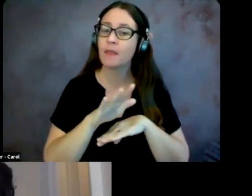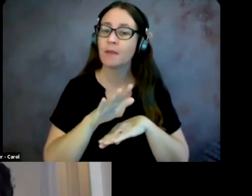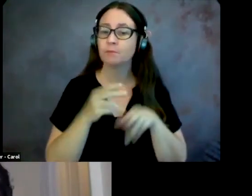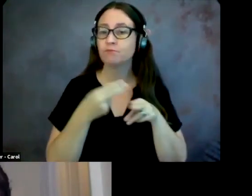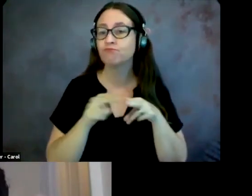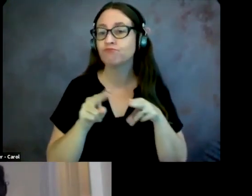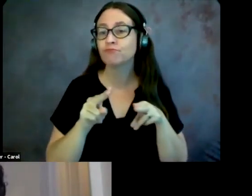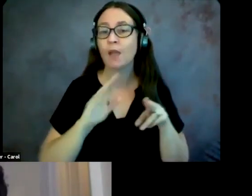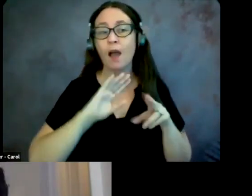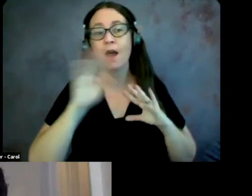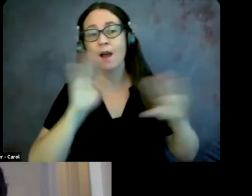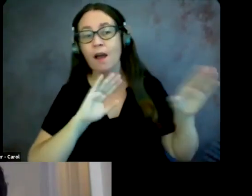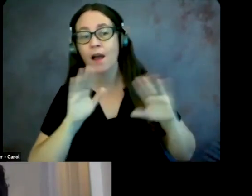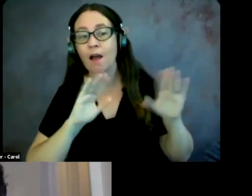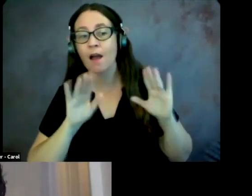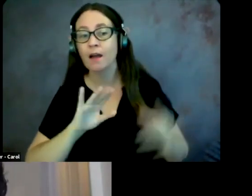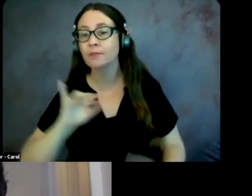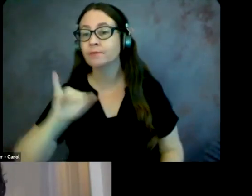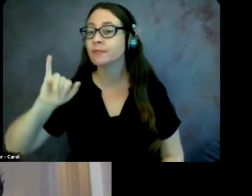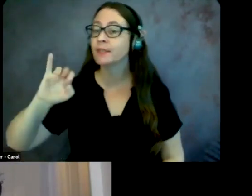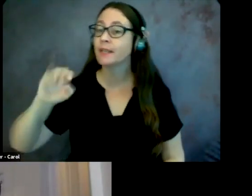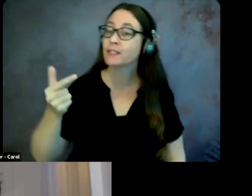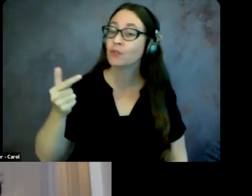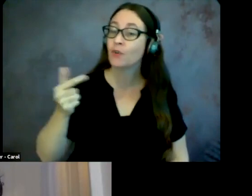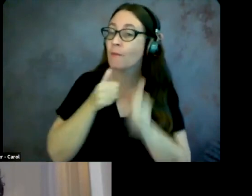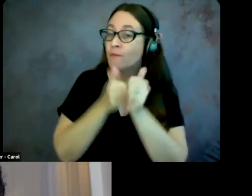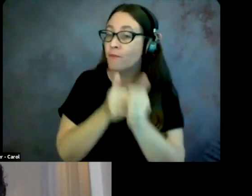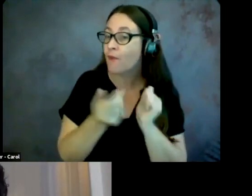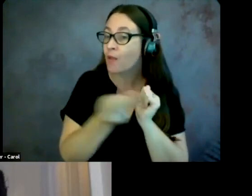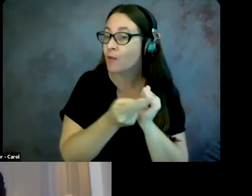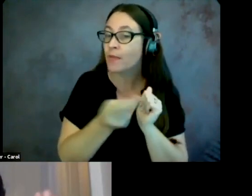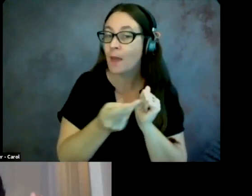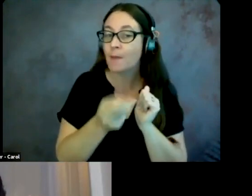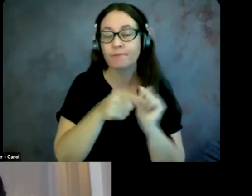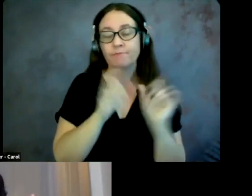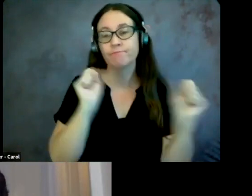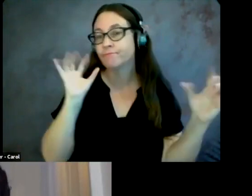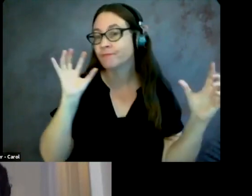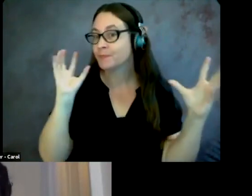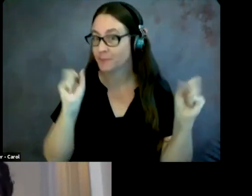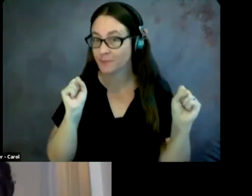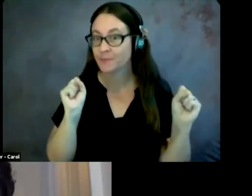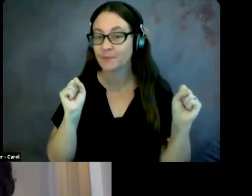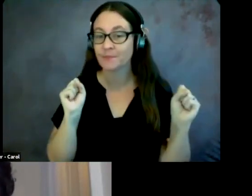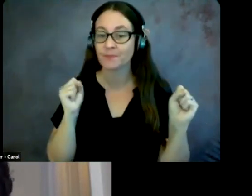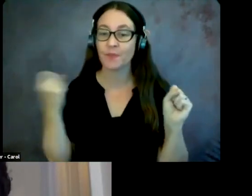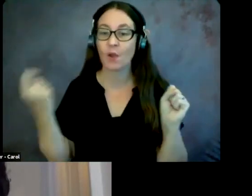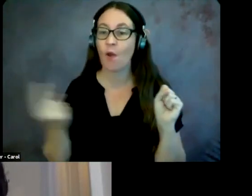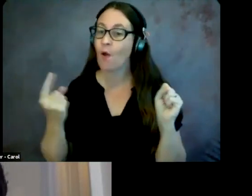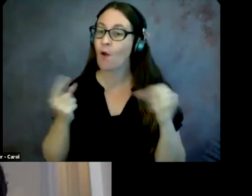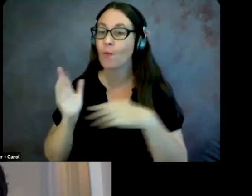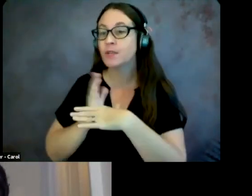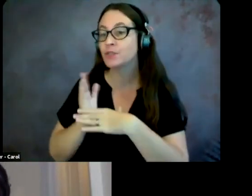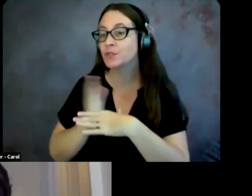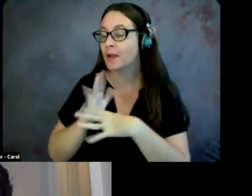Hello, Instagram, follow them on Instagram. They are incredible and they are always sharing amazing content.